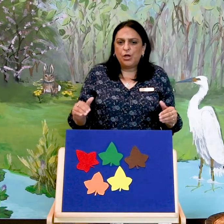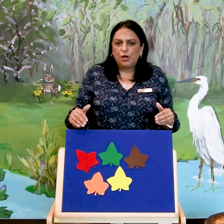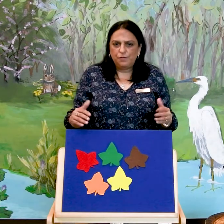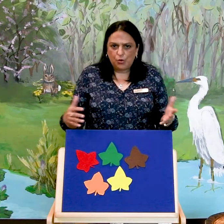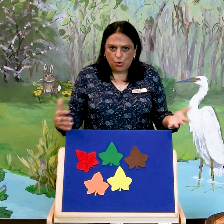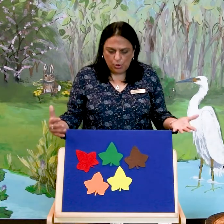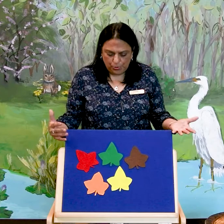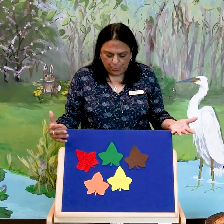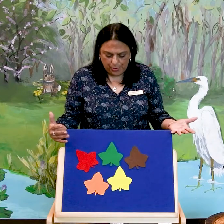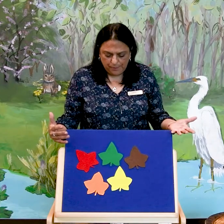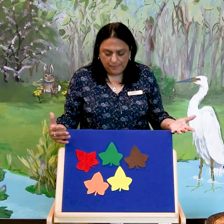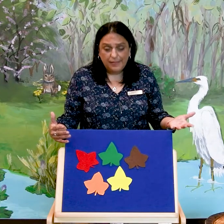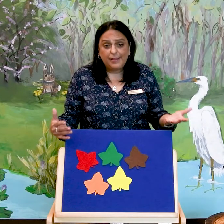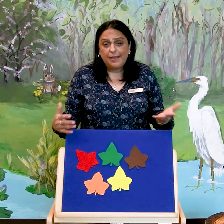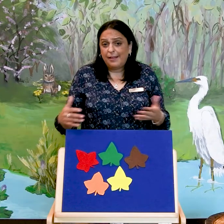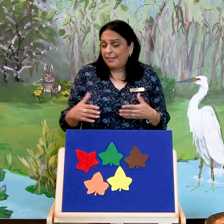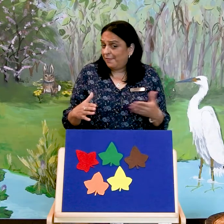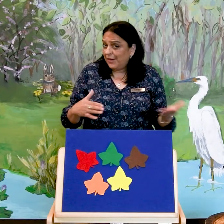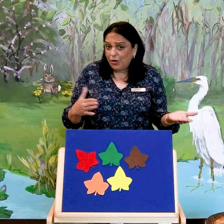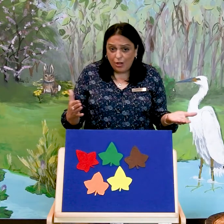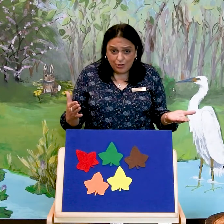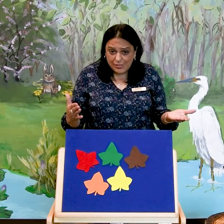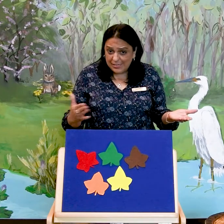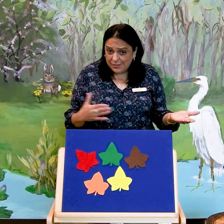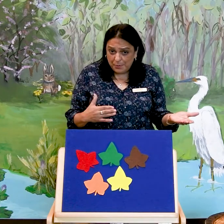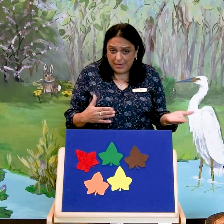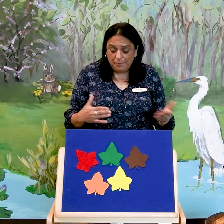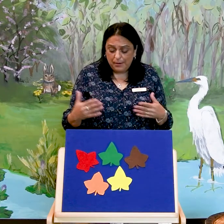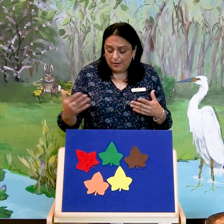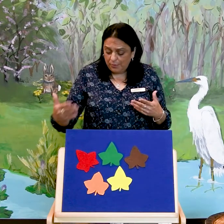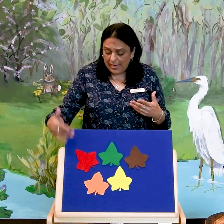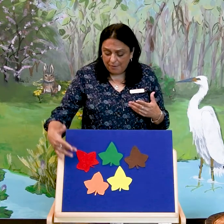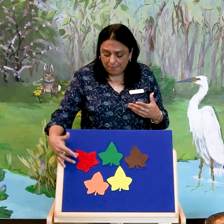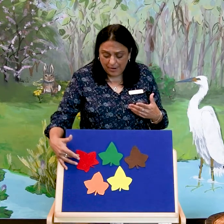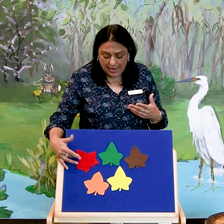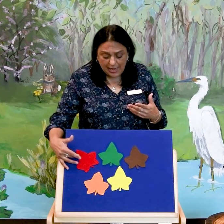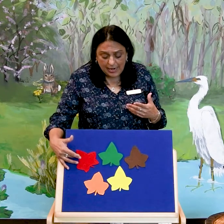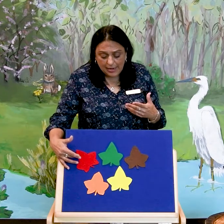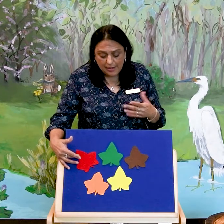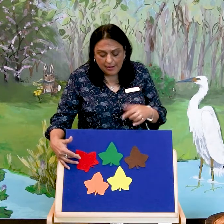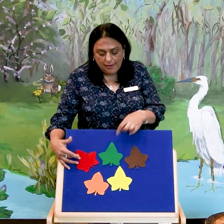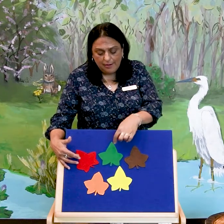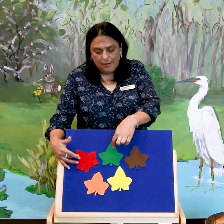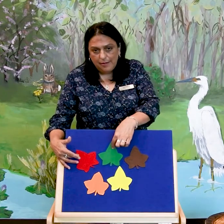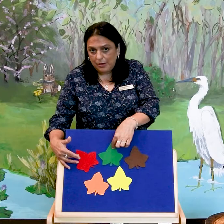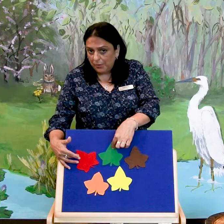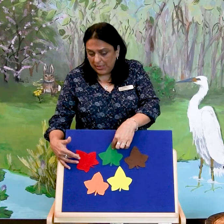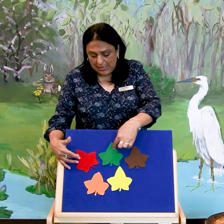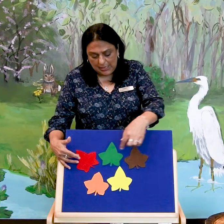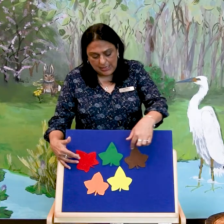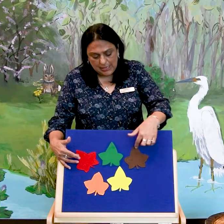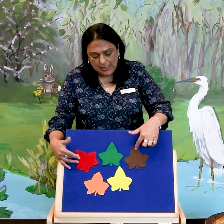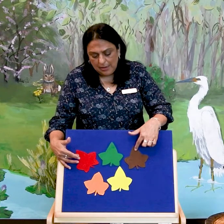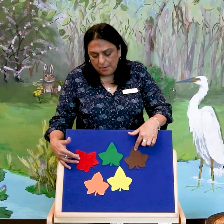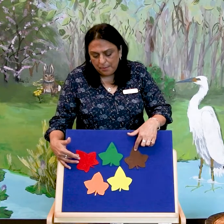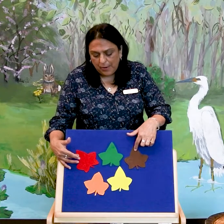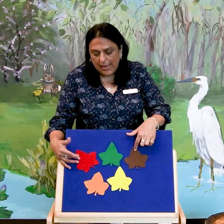of color. Different colors than the spring, but we have red, green,